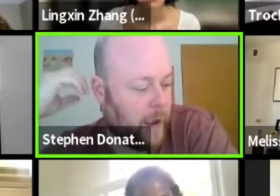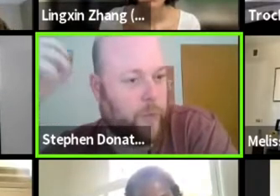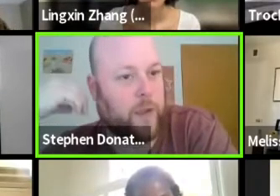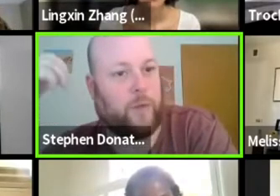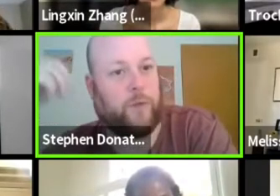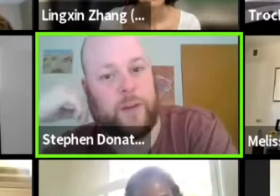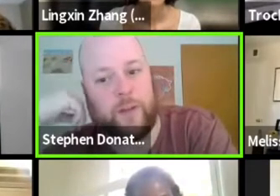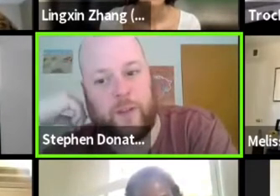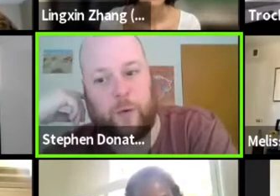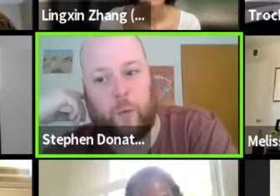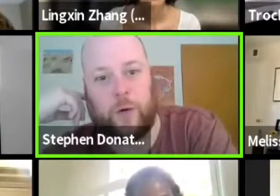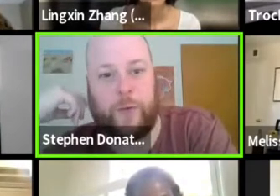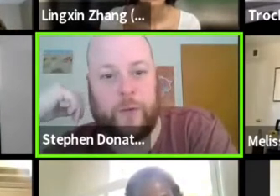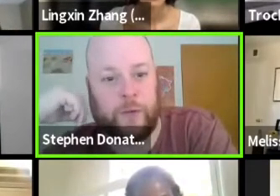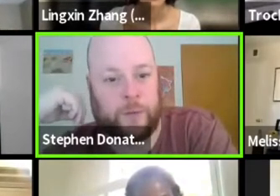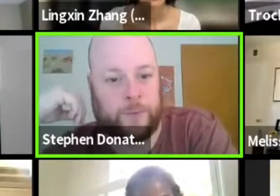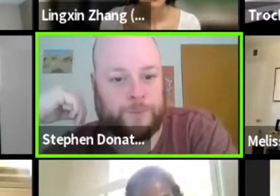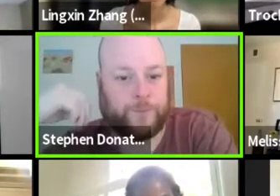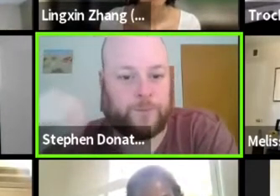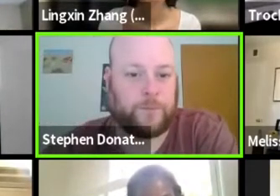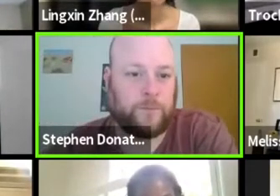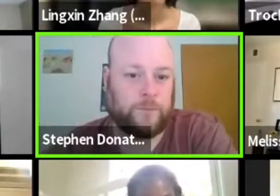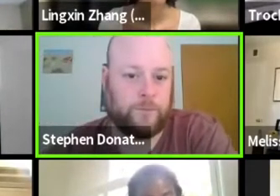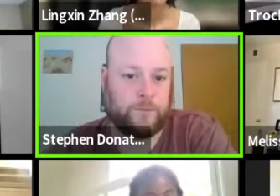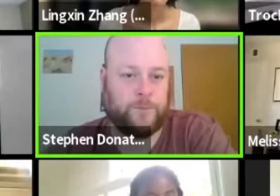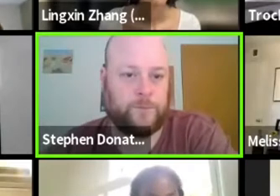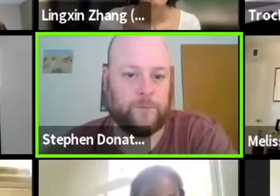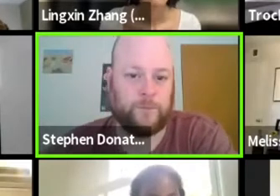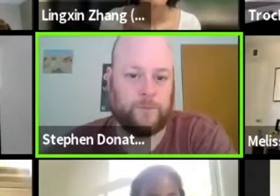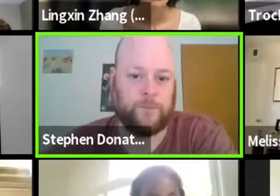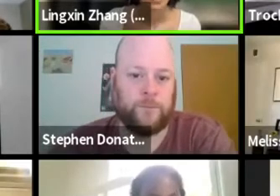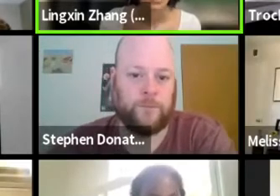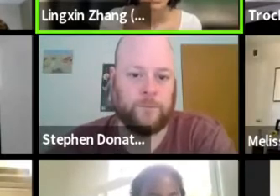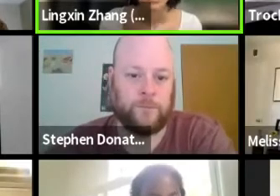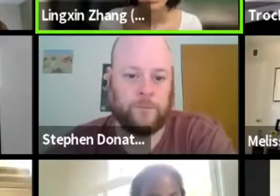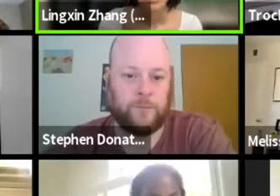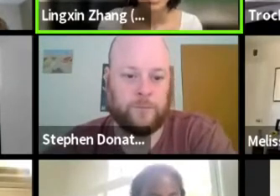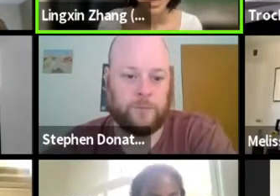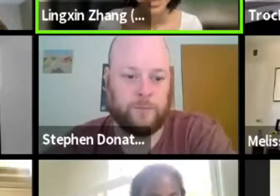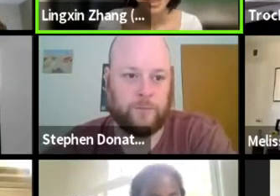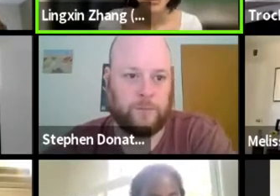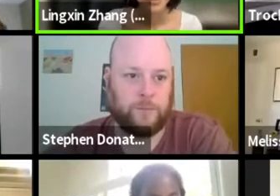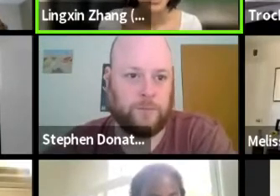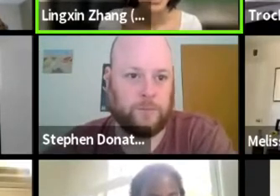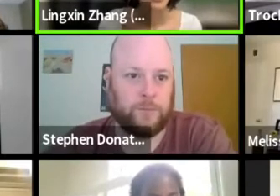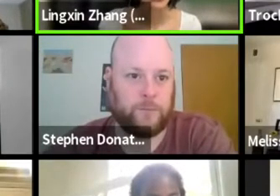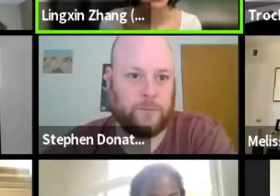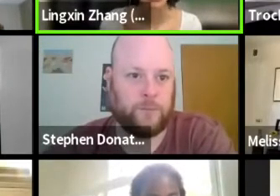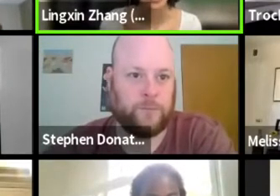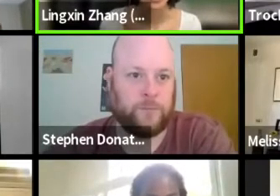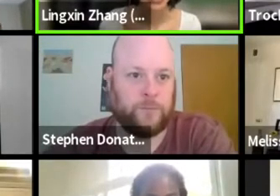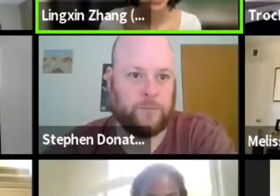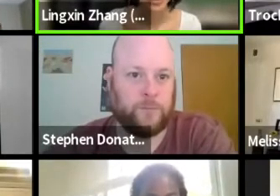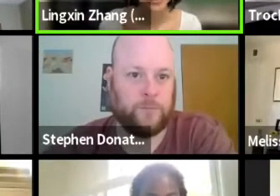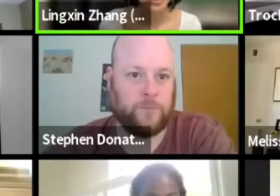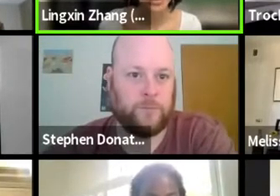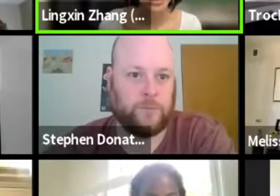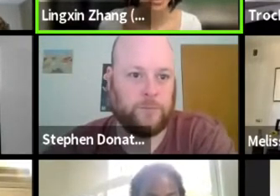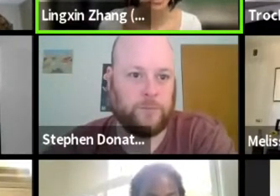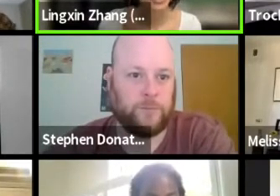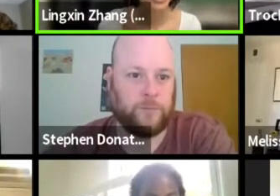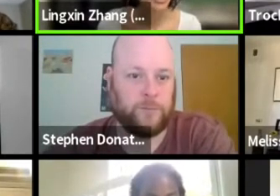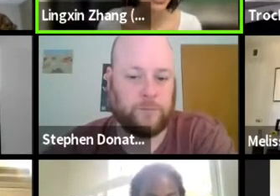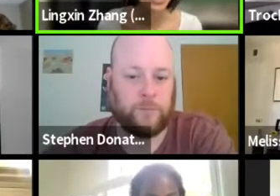how it can relate to their world. Yeah, definitely, to create